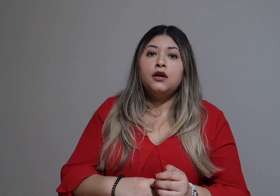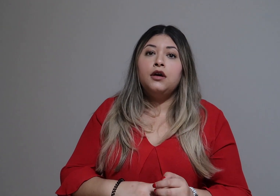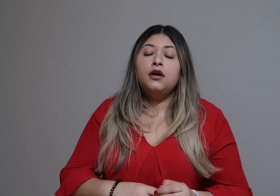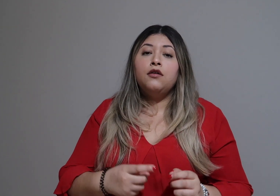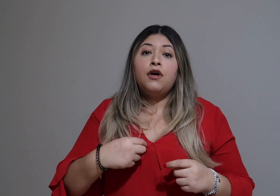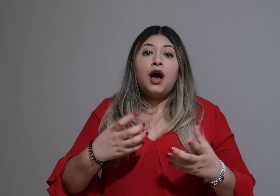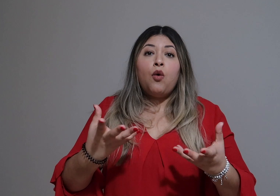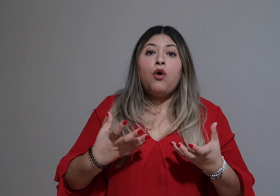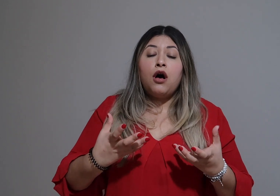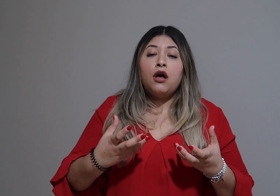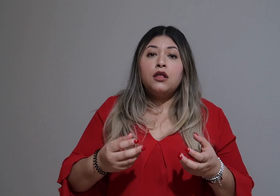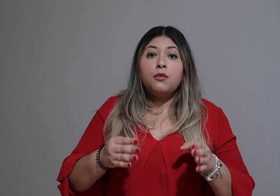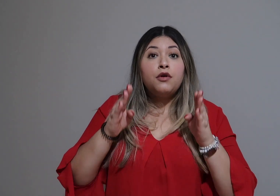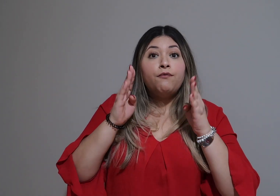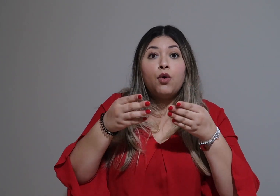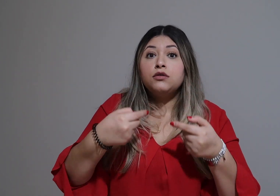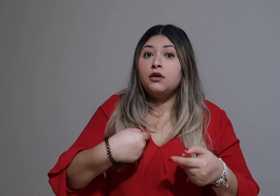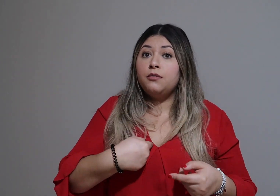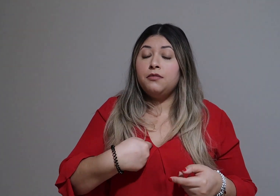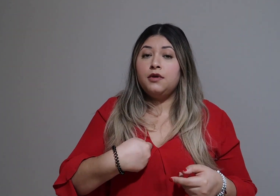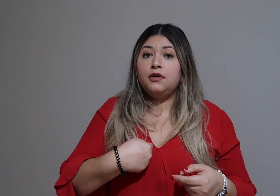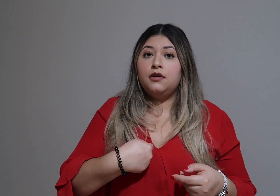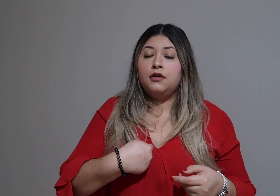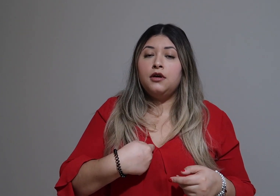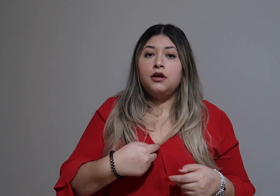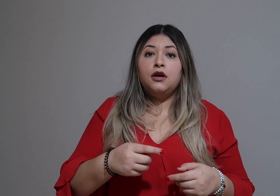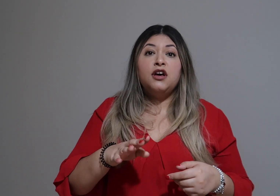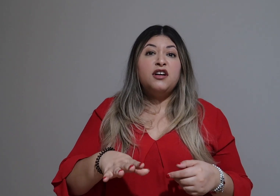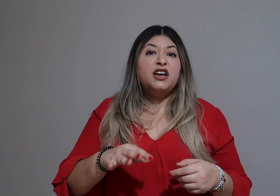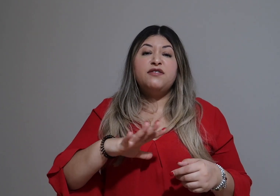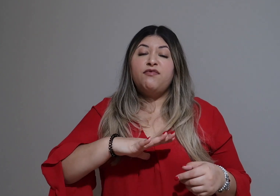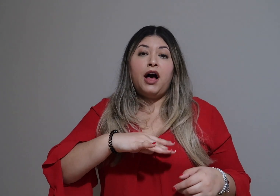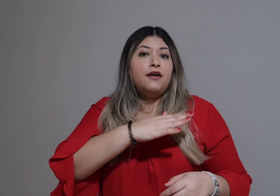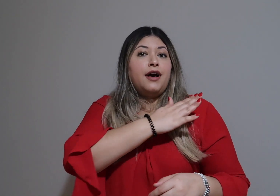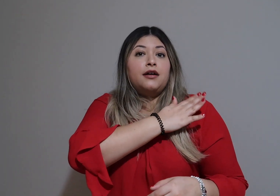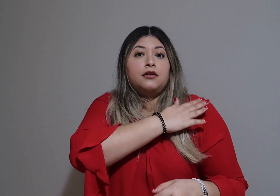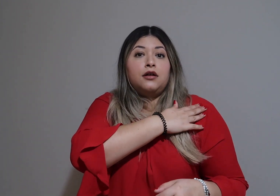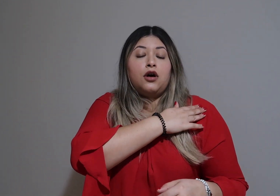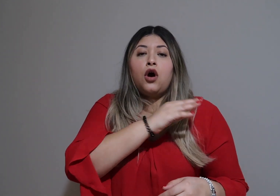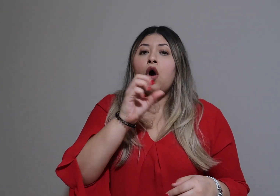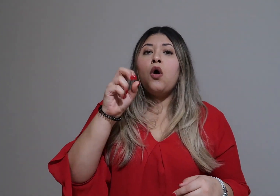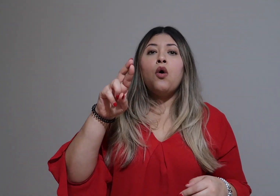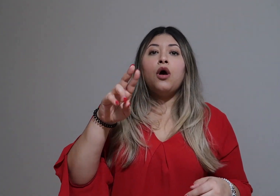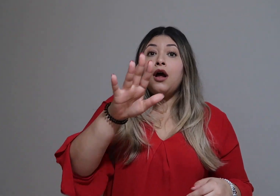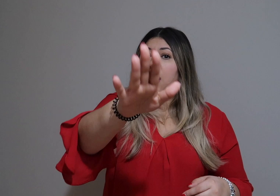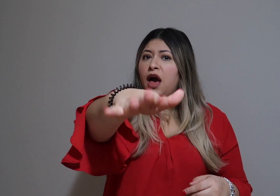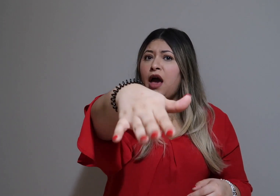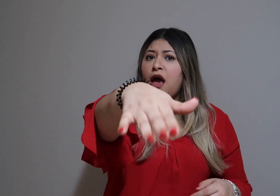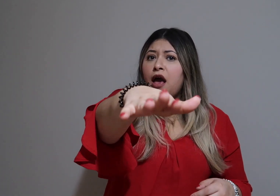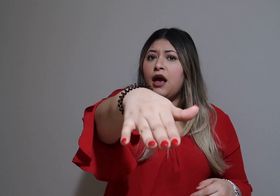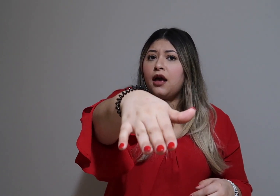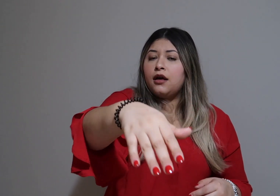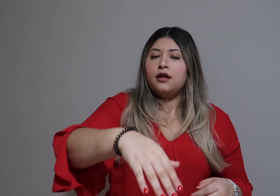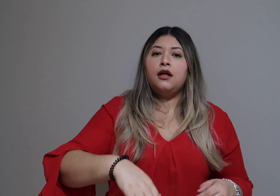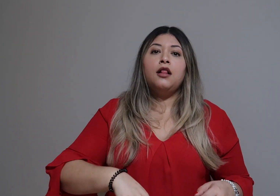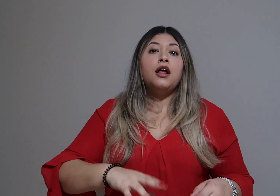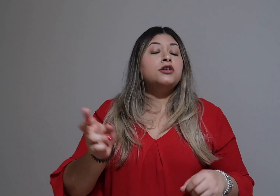example of this is if I want somebody to focus on me, if I want somebody to be paying attention to me, it's fine if I tap their shoulder or if I wave my hand in their face so they can look